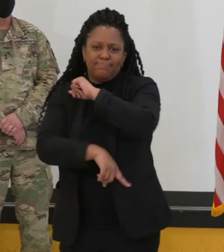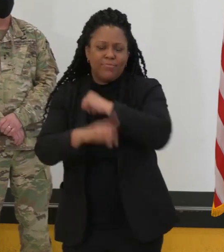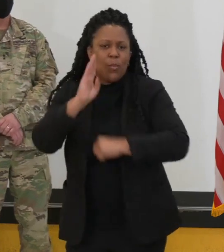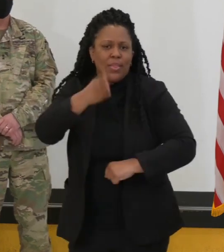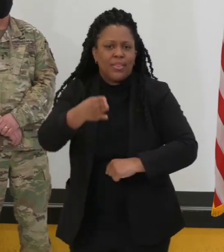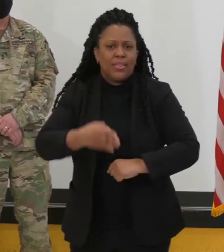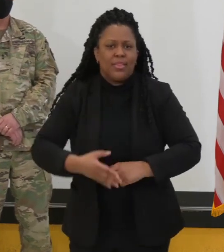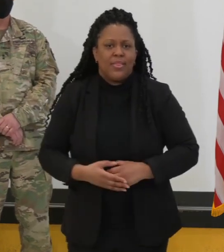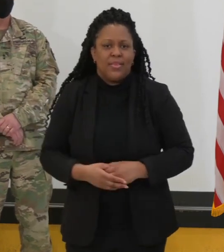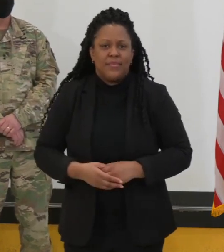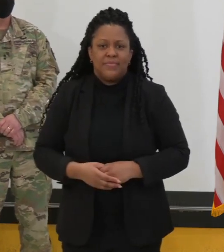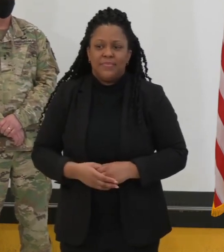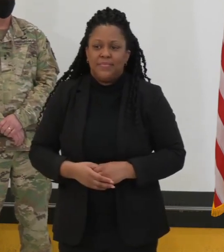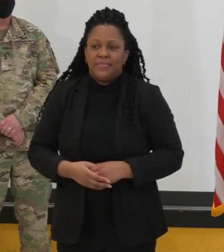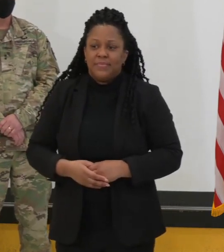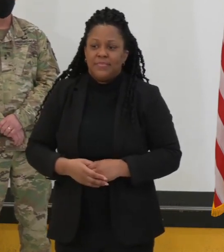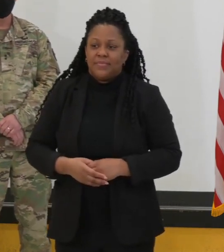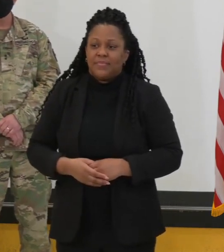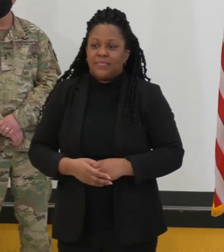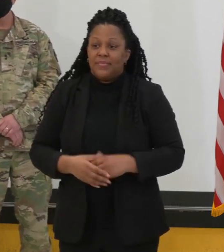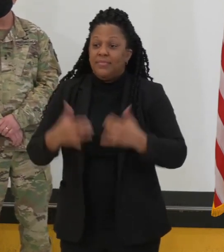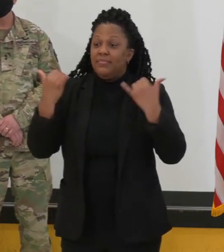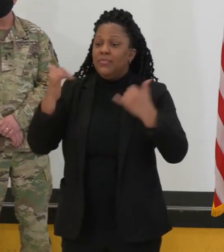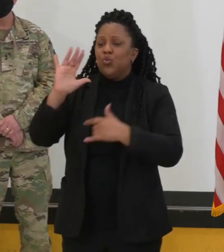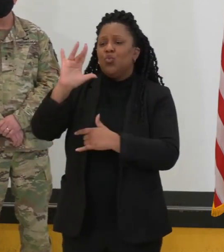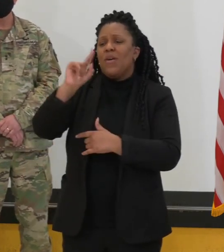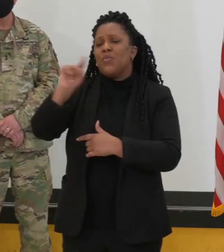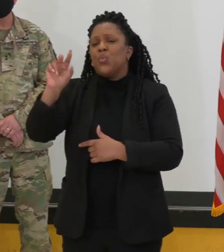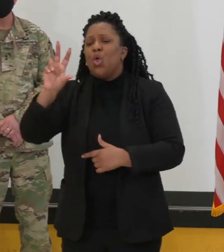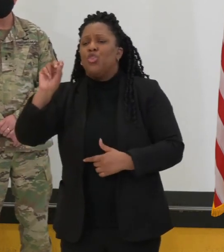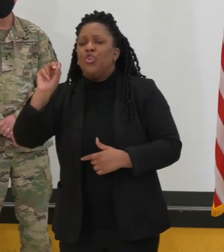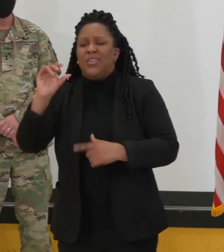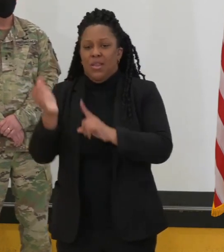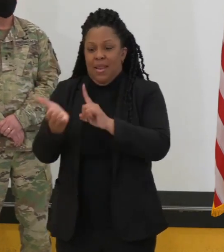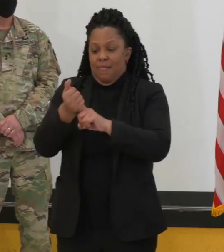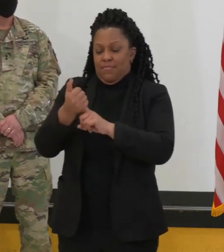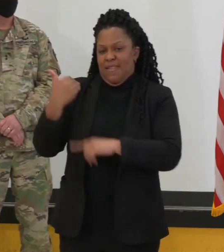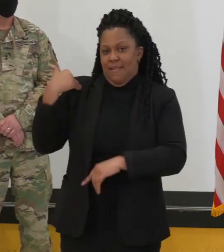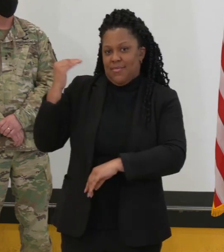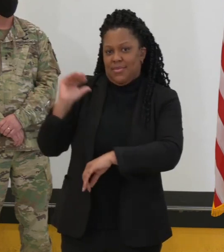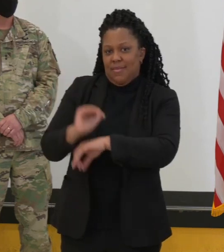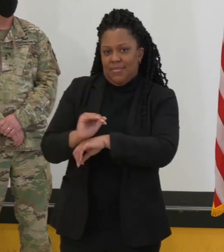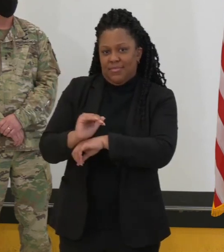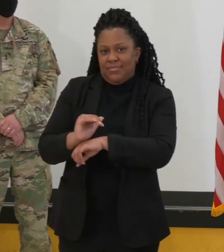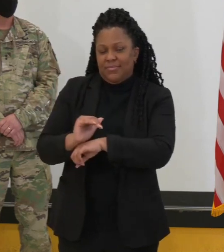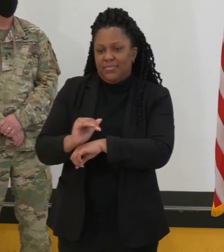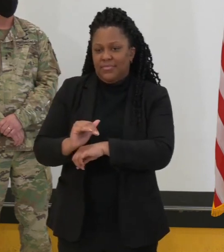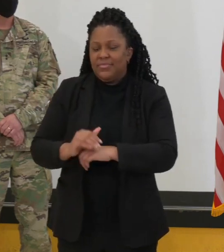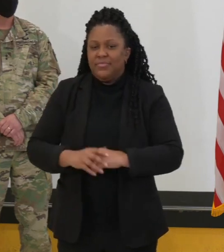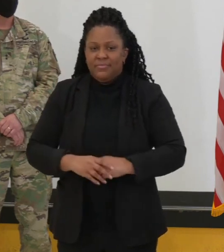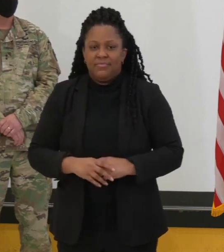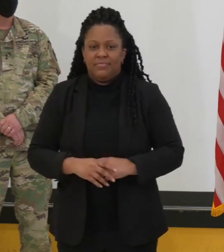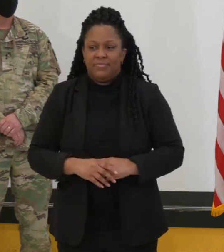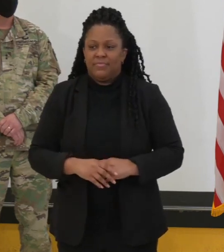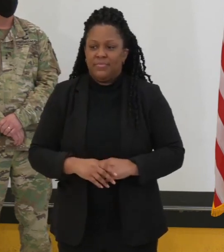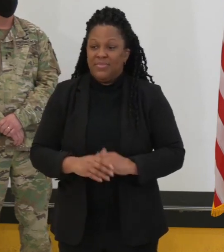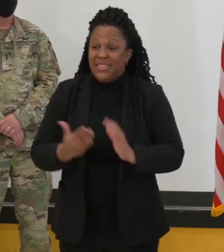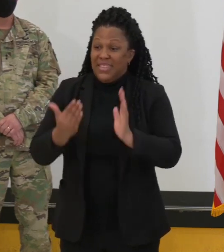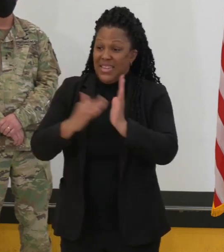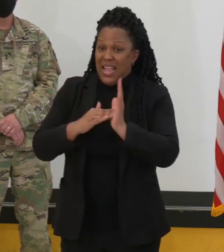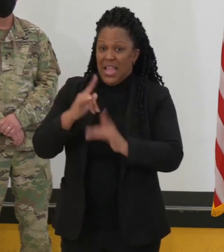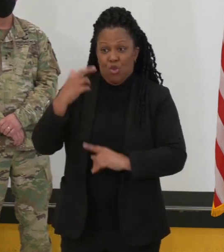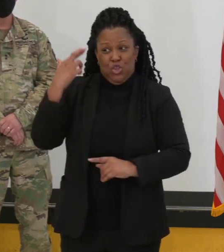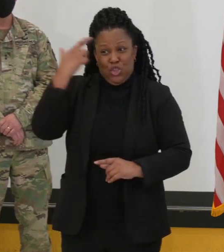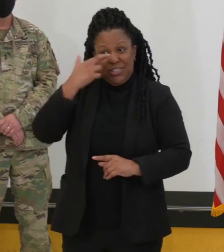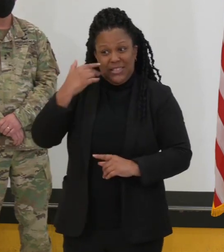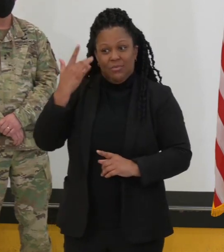as an estimate, 25 to 30 arrests were made last night. And again, that's to hold folks accountable. And so we